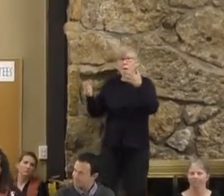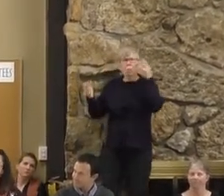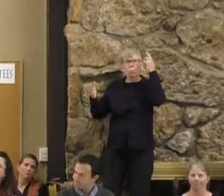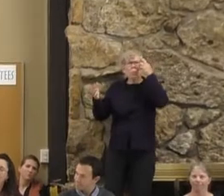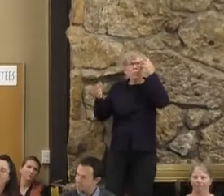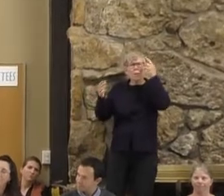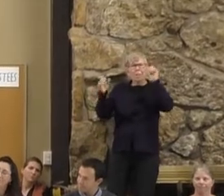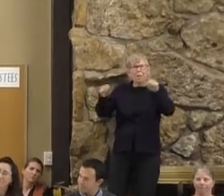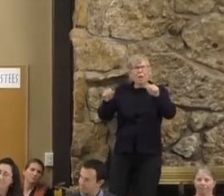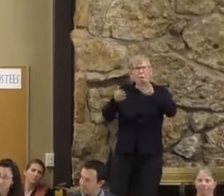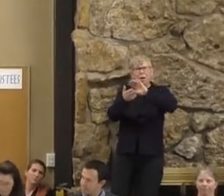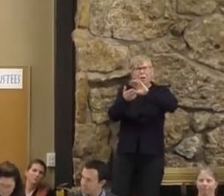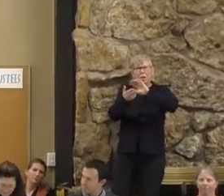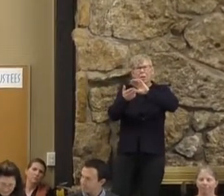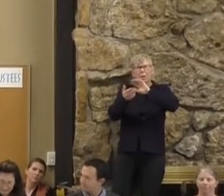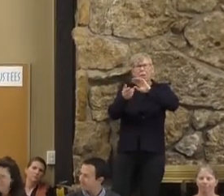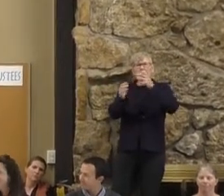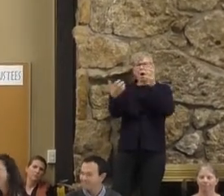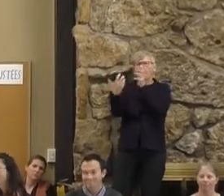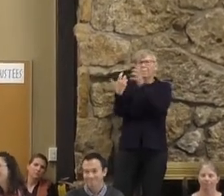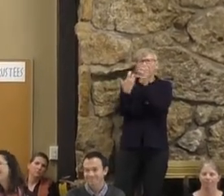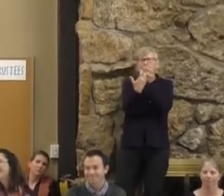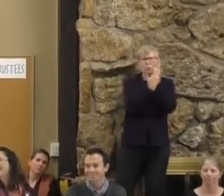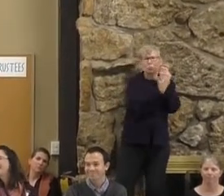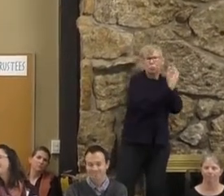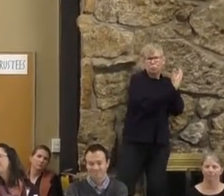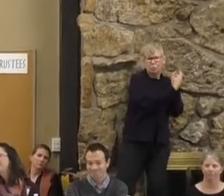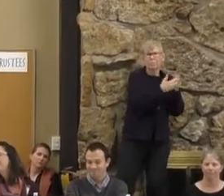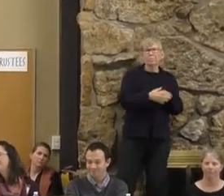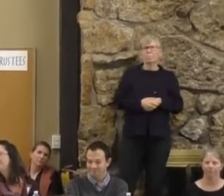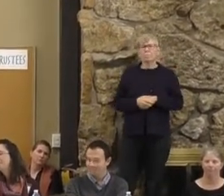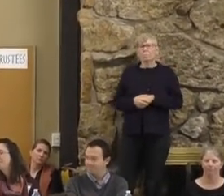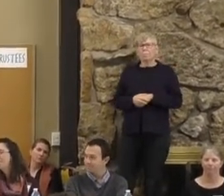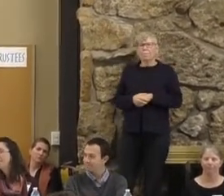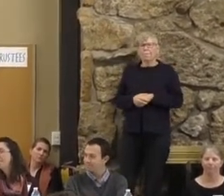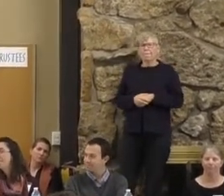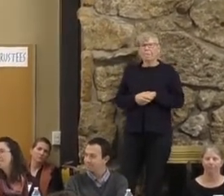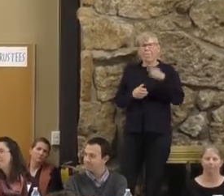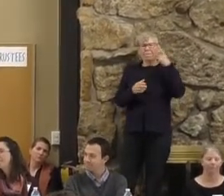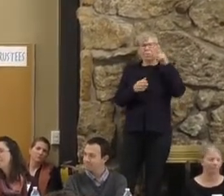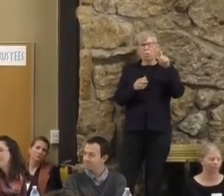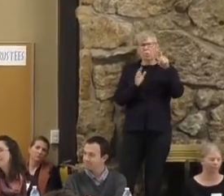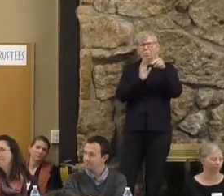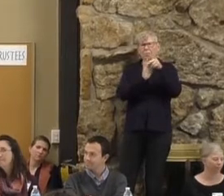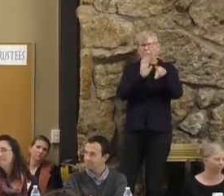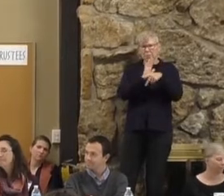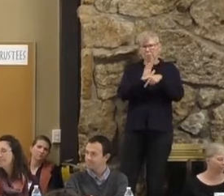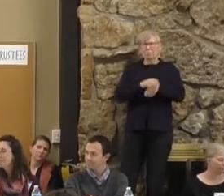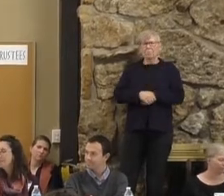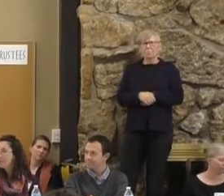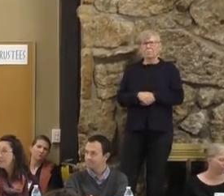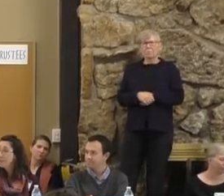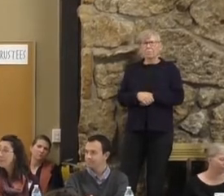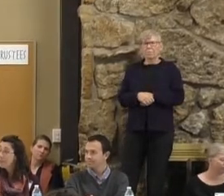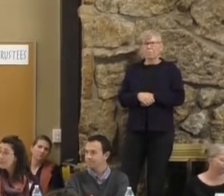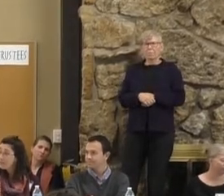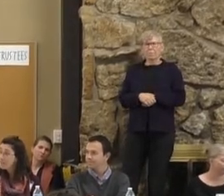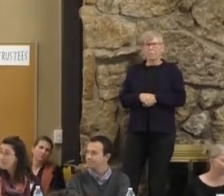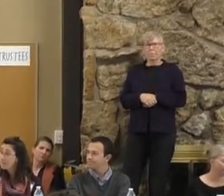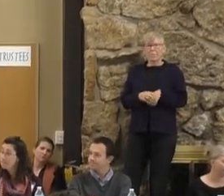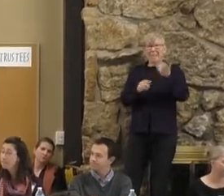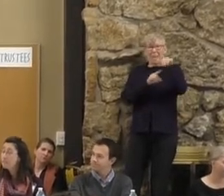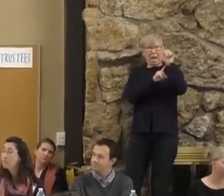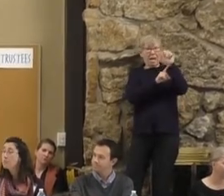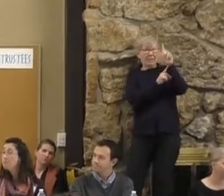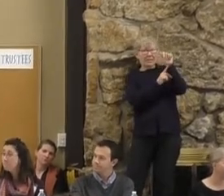Disabilities Act, so it's good to hear that you're doing that naturally. But that's exactly the kind of thing that the Americans with Disabilities Act says.